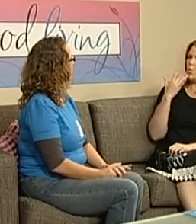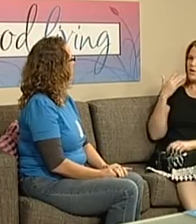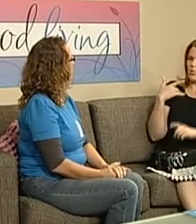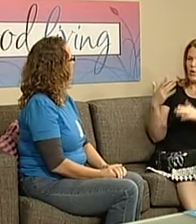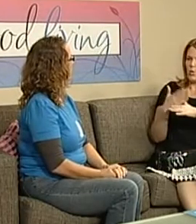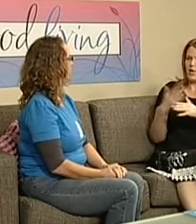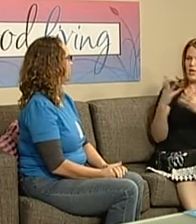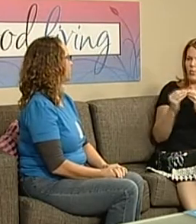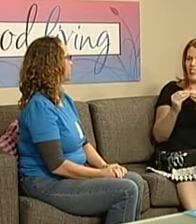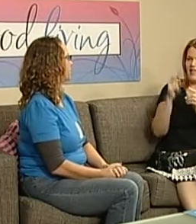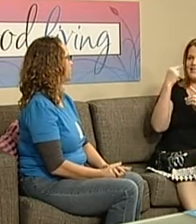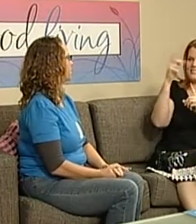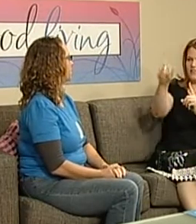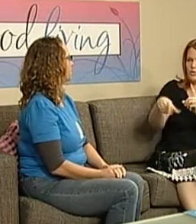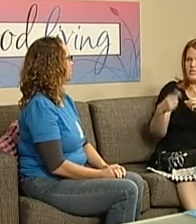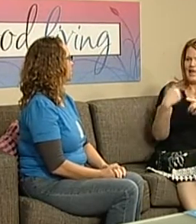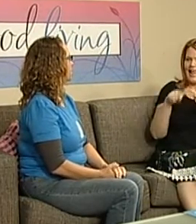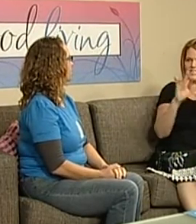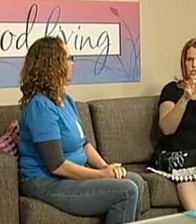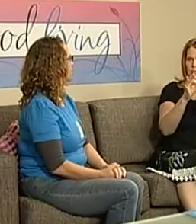person, who do we speak to or look at?